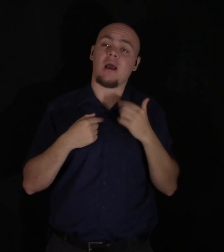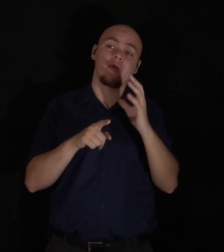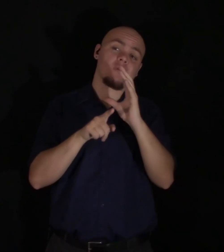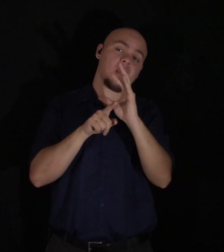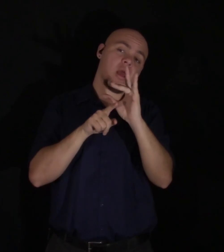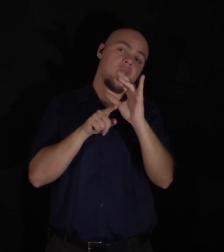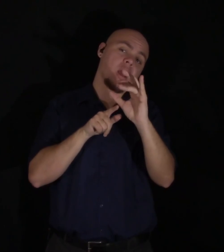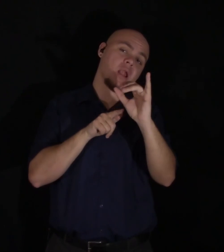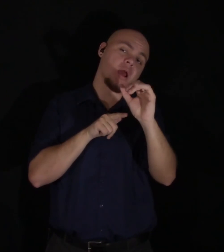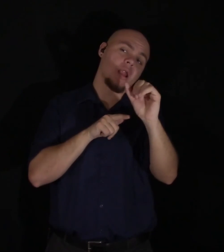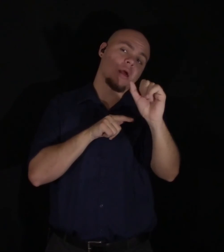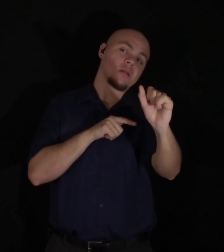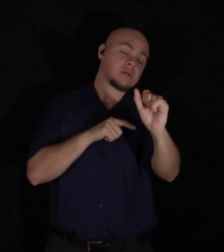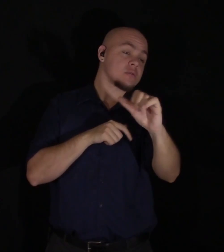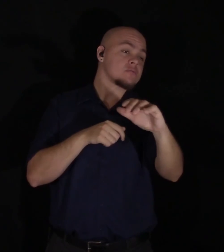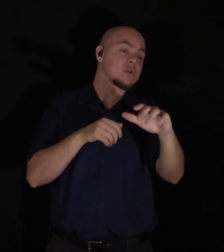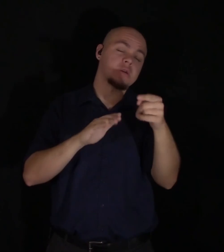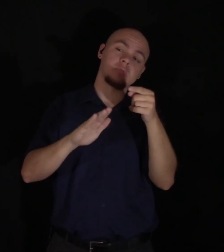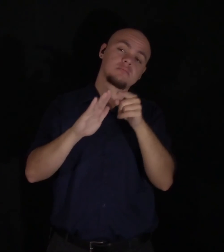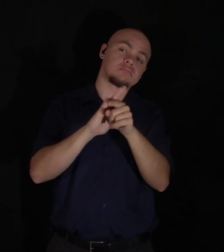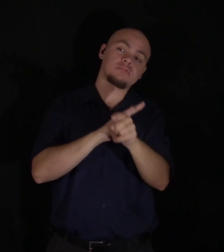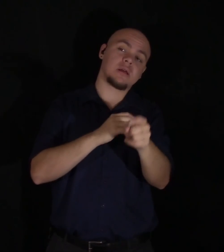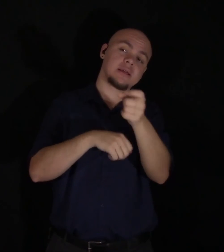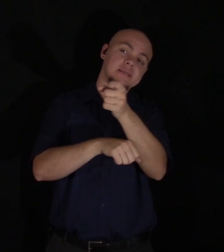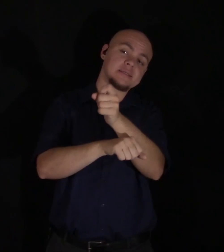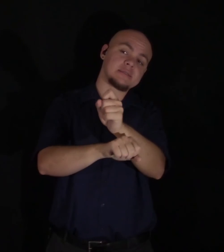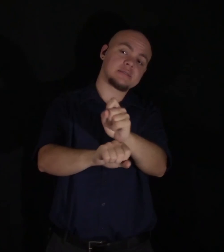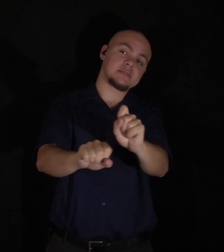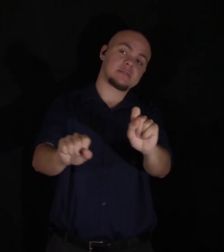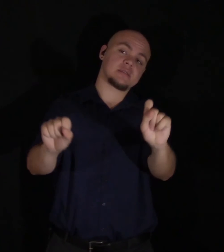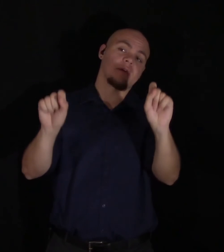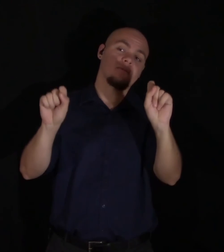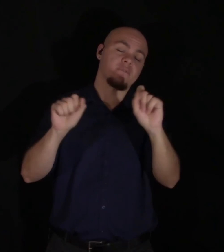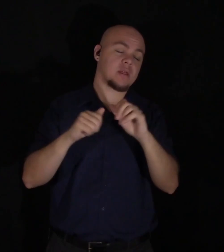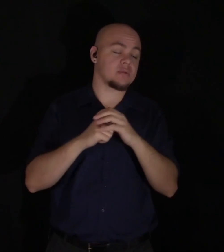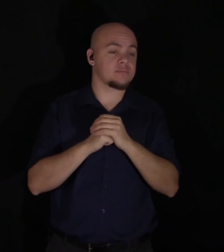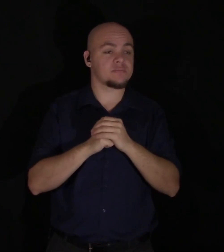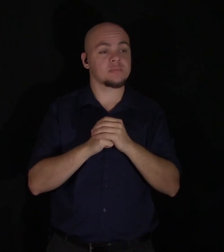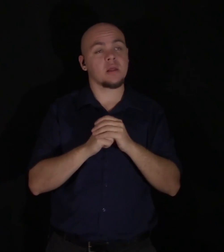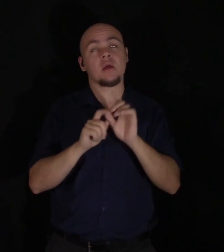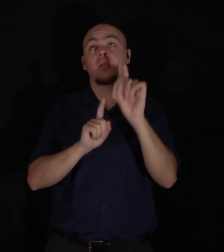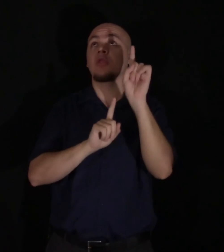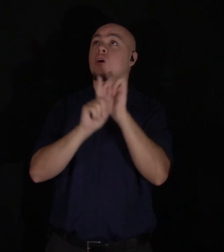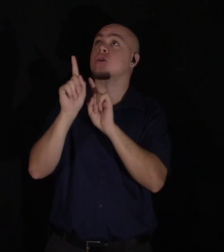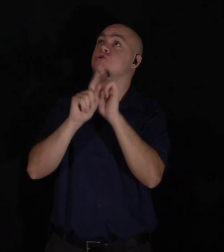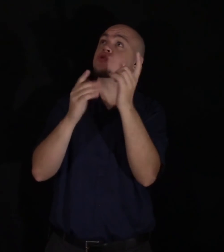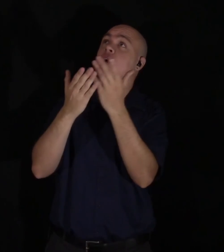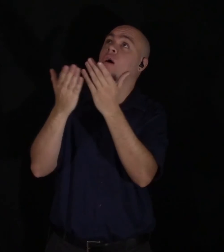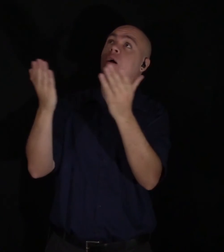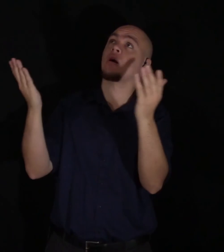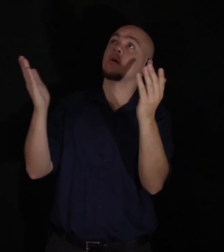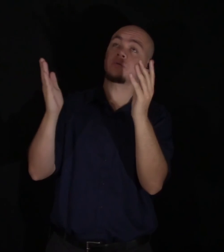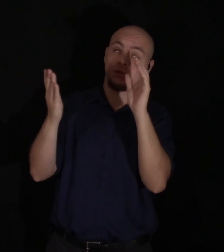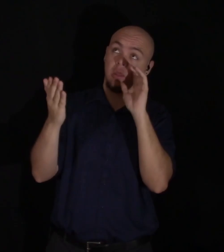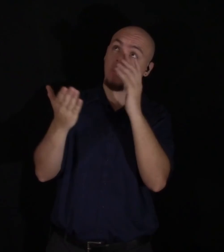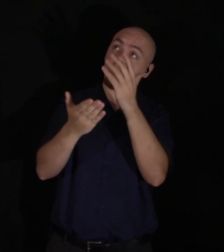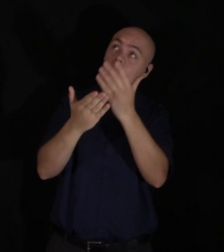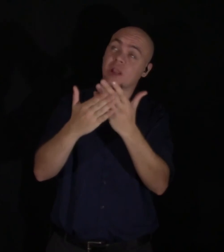tracing a secure way over the pathless seas, the very stars themselves being witnesses and